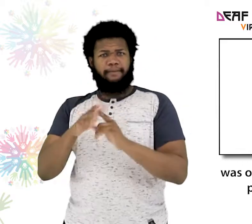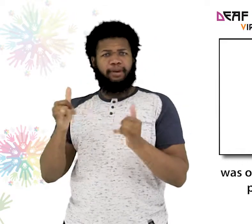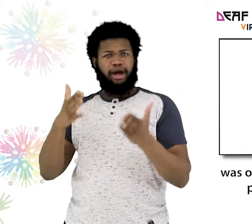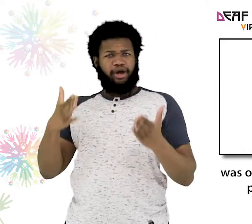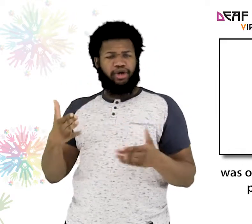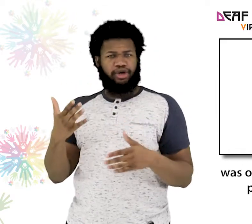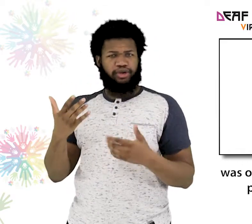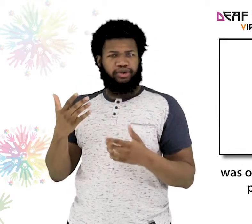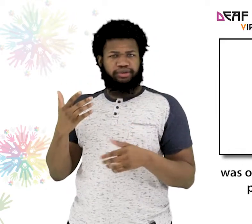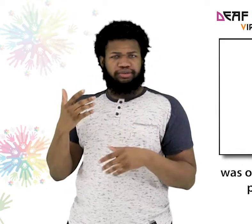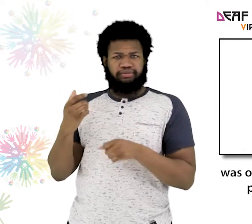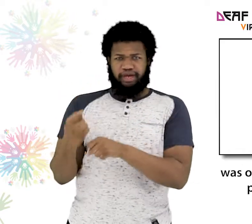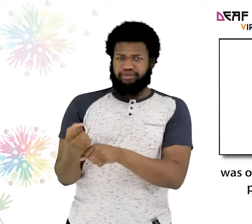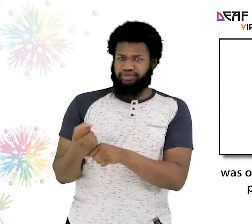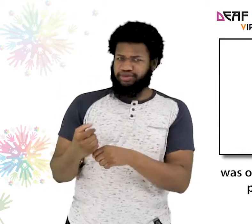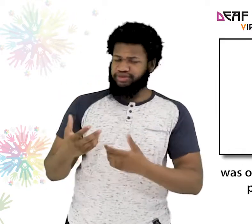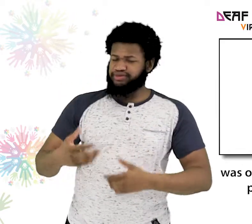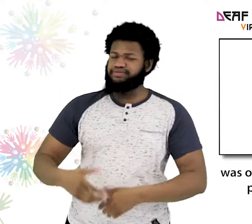popular players in baseball.